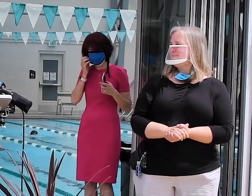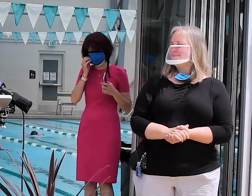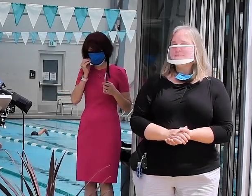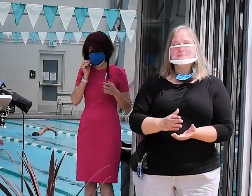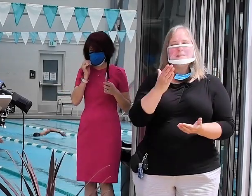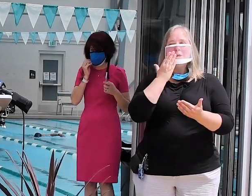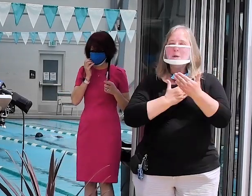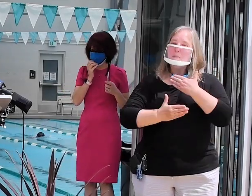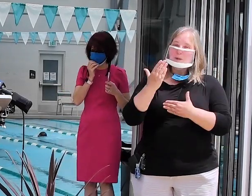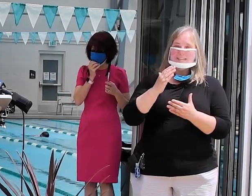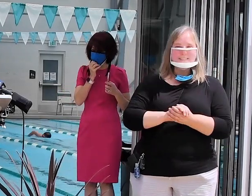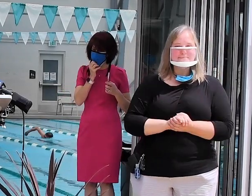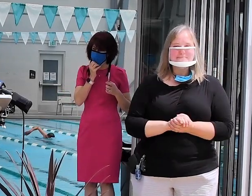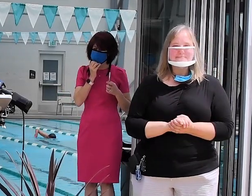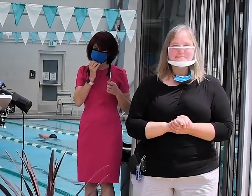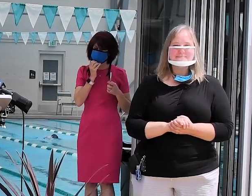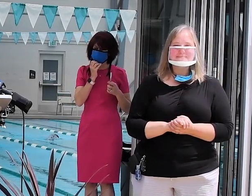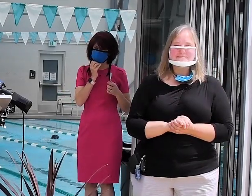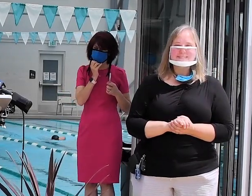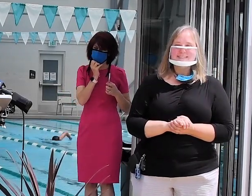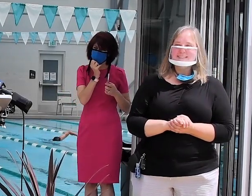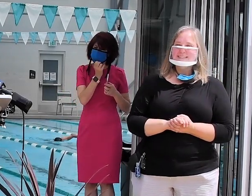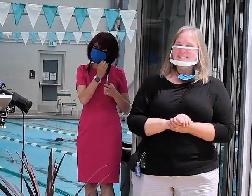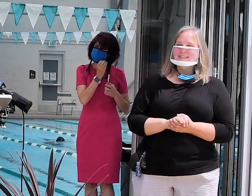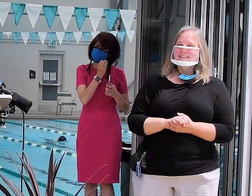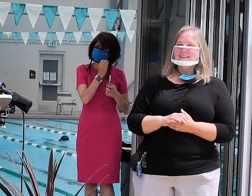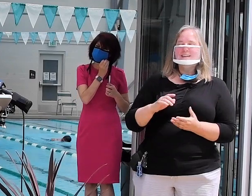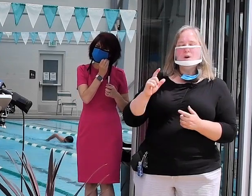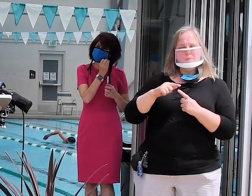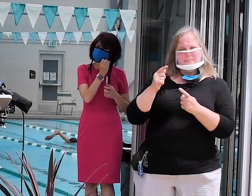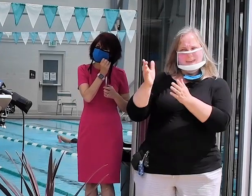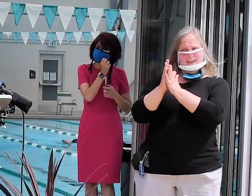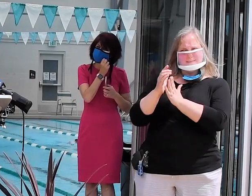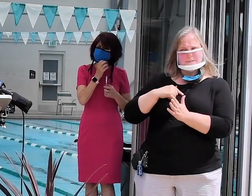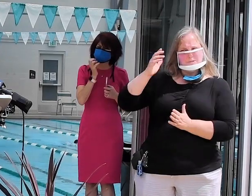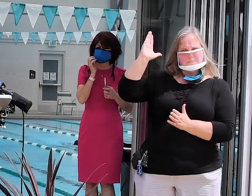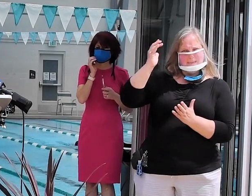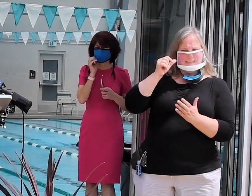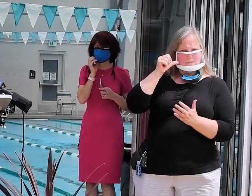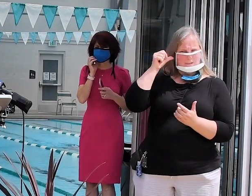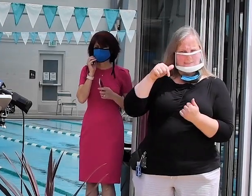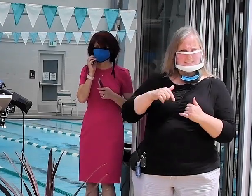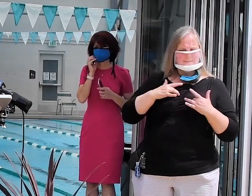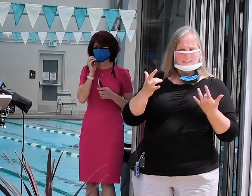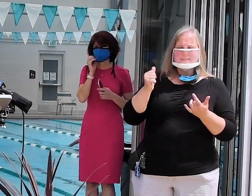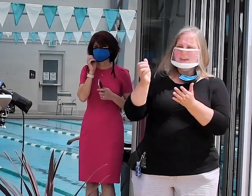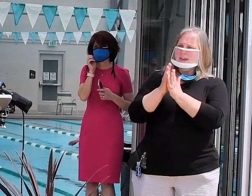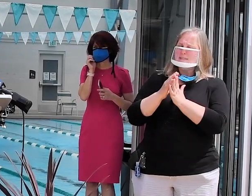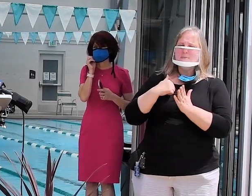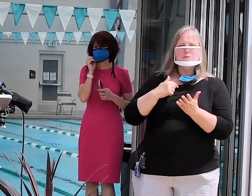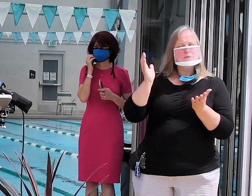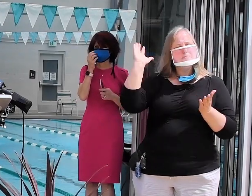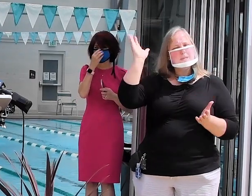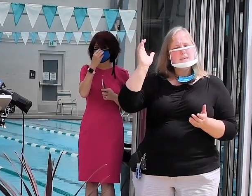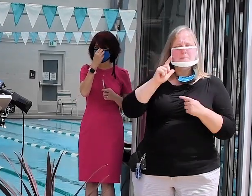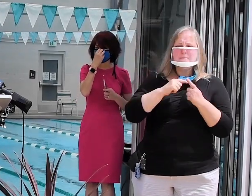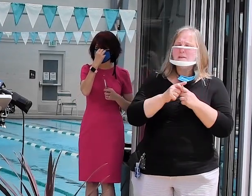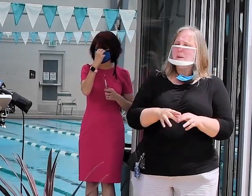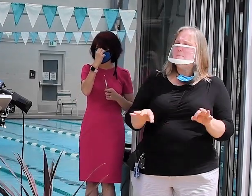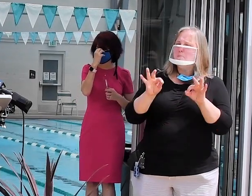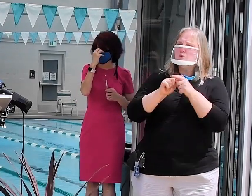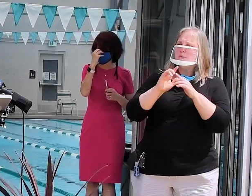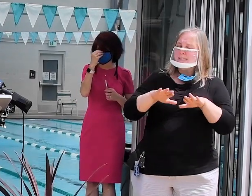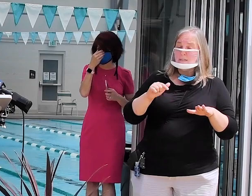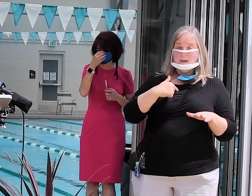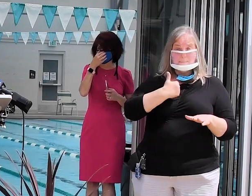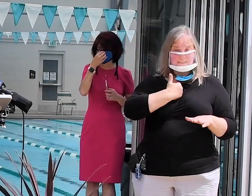Good morning. When they asked me to speak yesterday at this event, they asked me to speak about the importance to kids. I have two